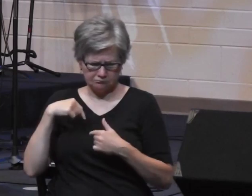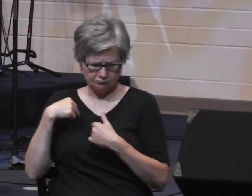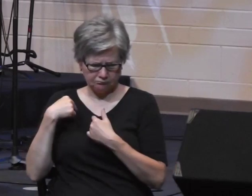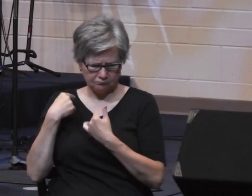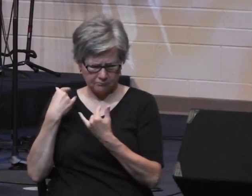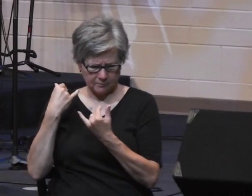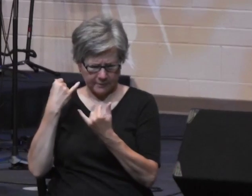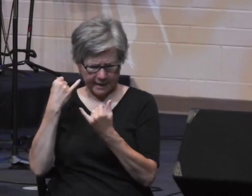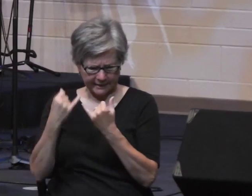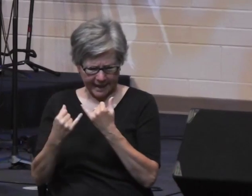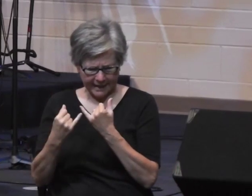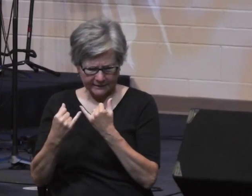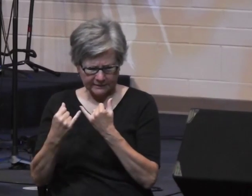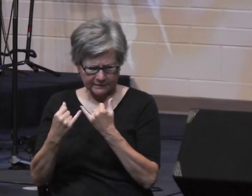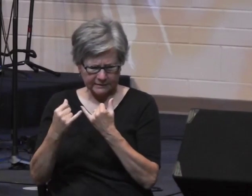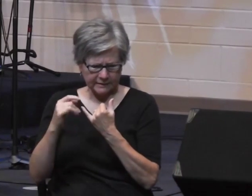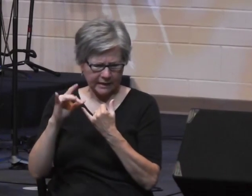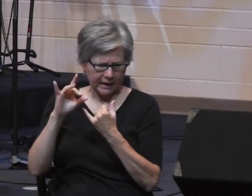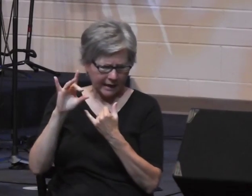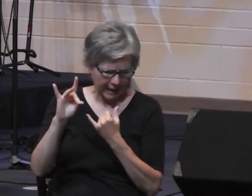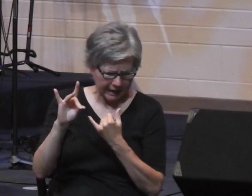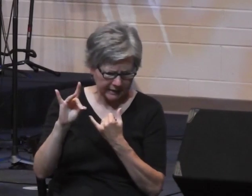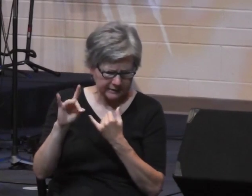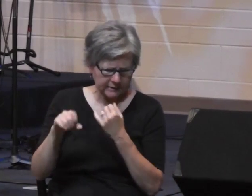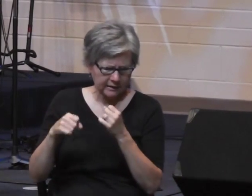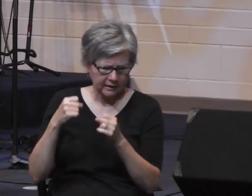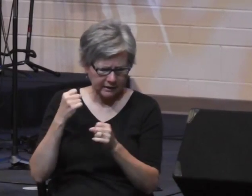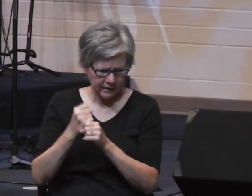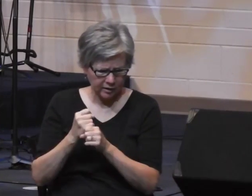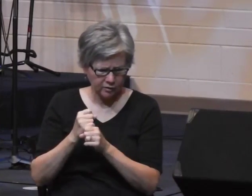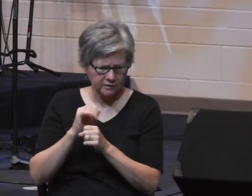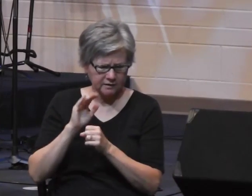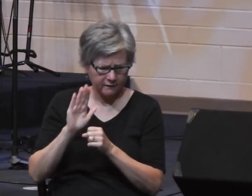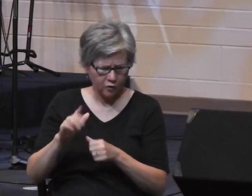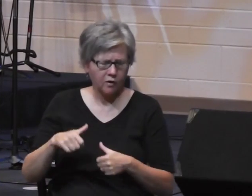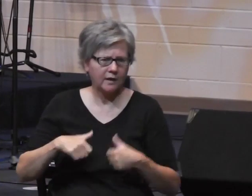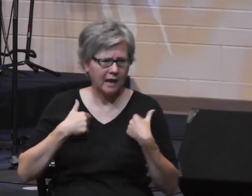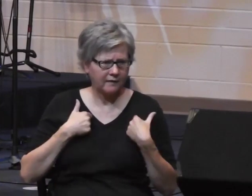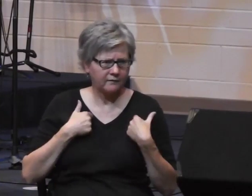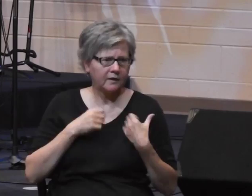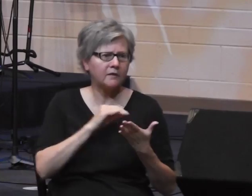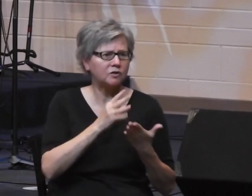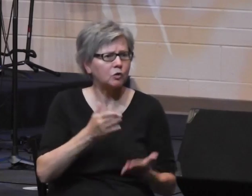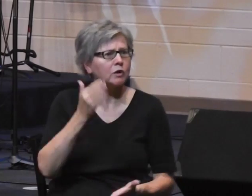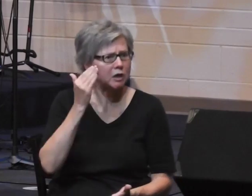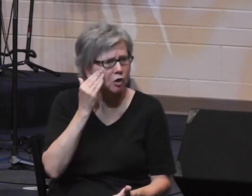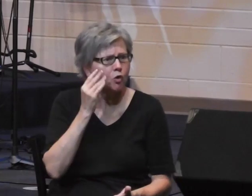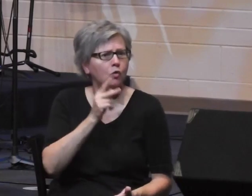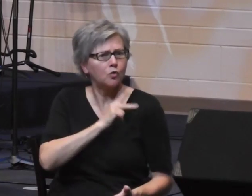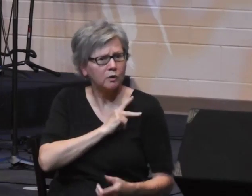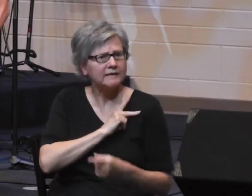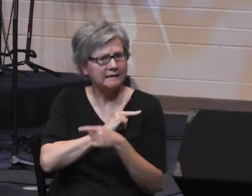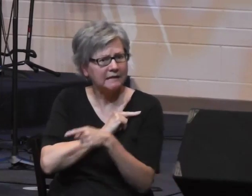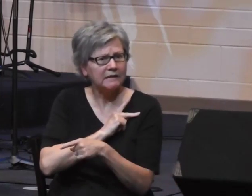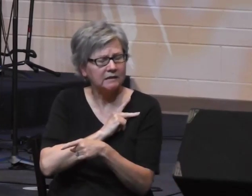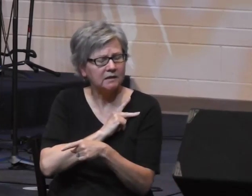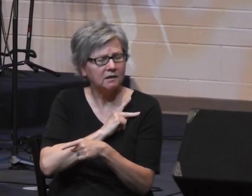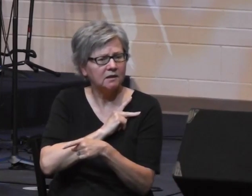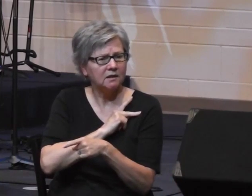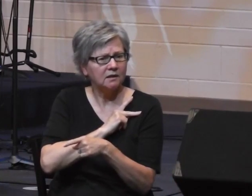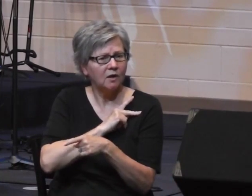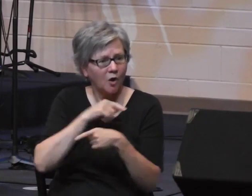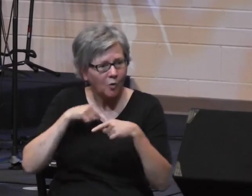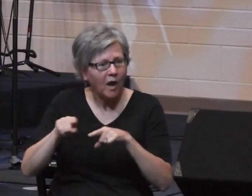years of her life, which means this student knew Christy while she was battling cancer. Christy's cancer came back 5 times in the